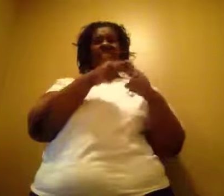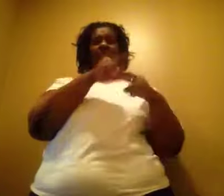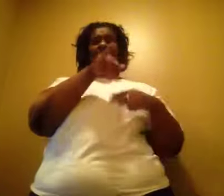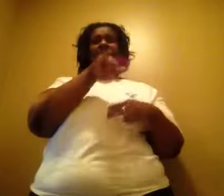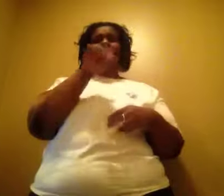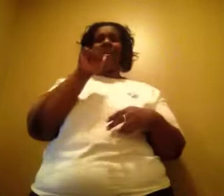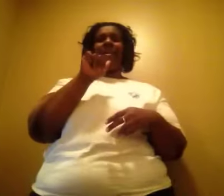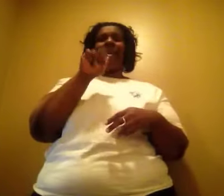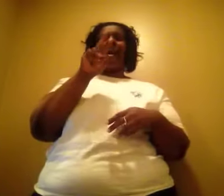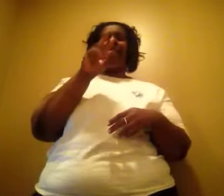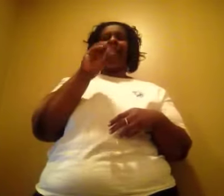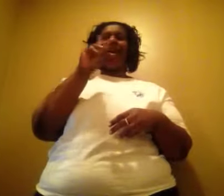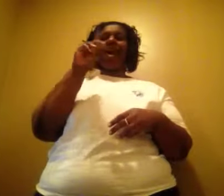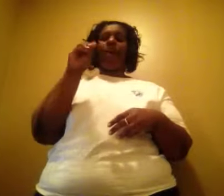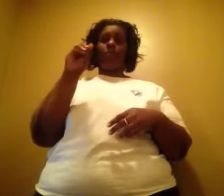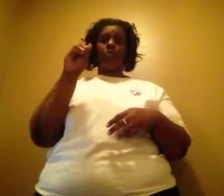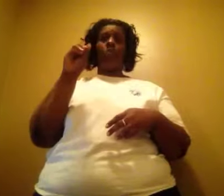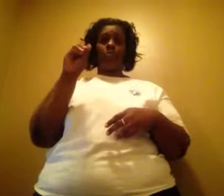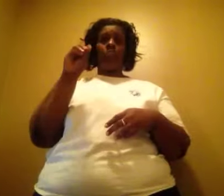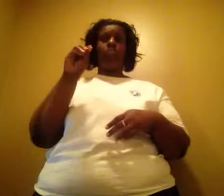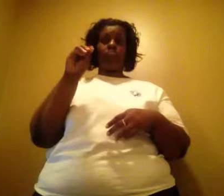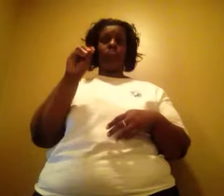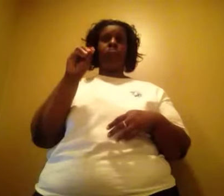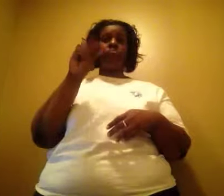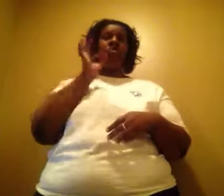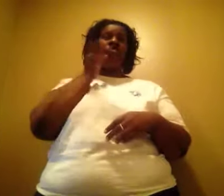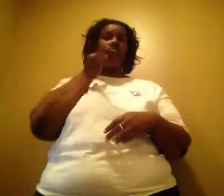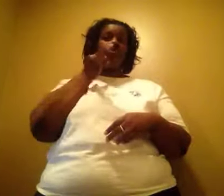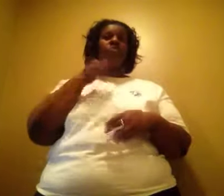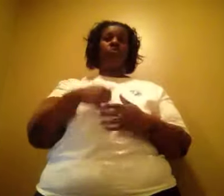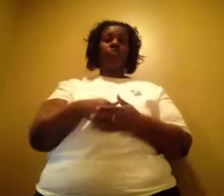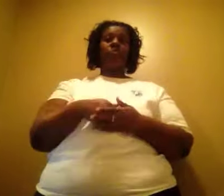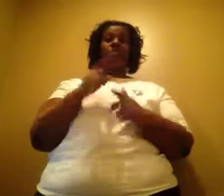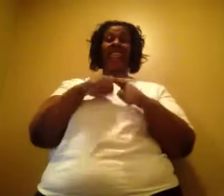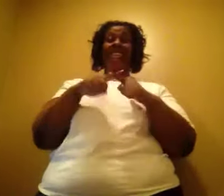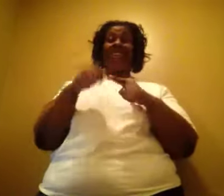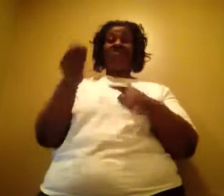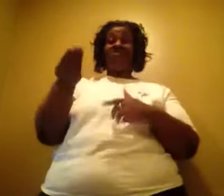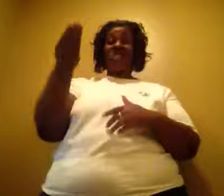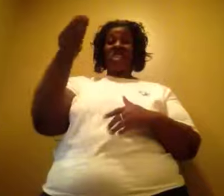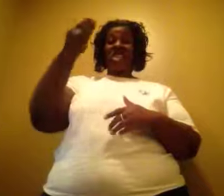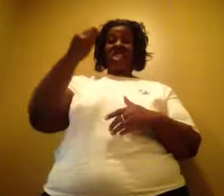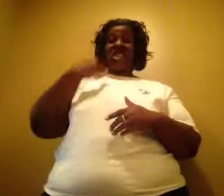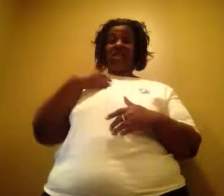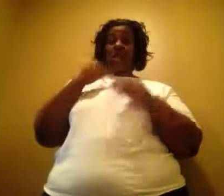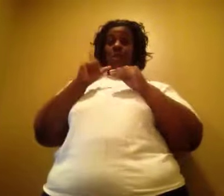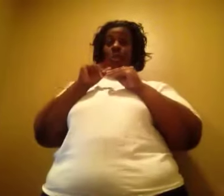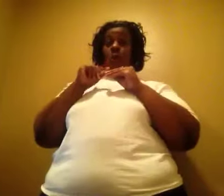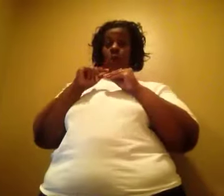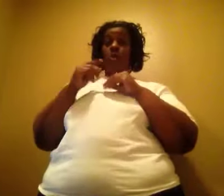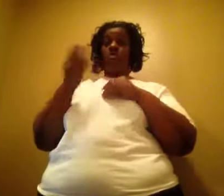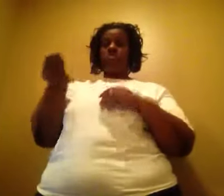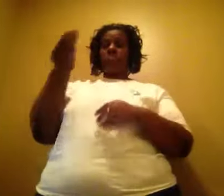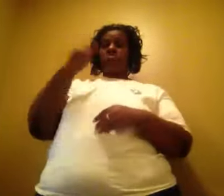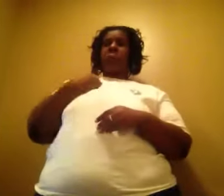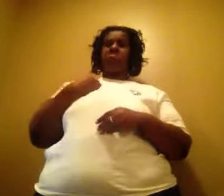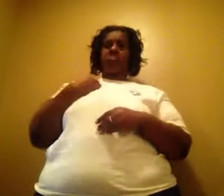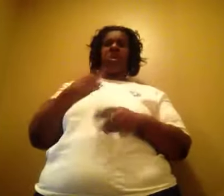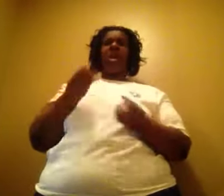avocado. If I have one avocado, and then you were to give me another avocado, how many avocados do